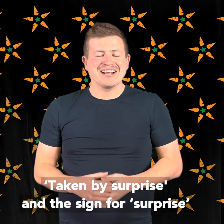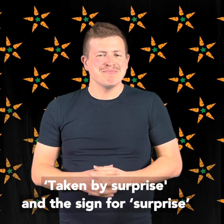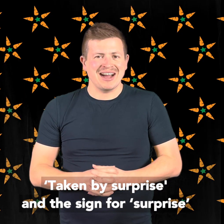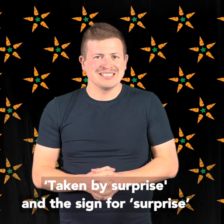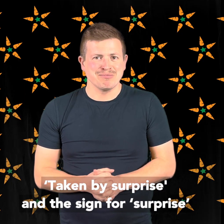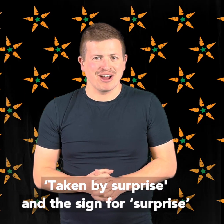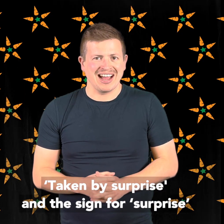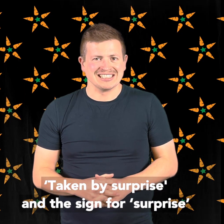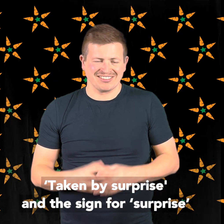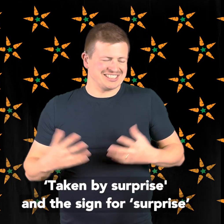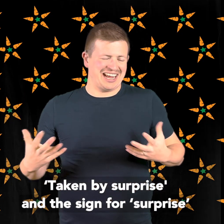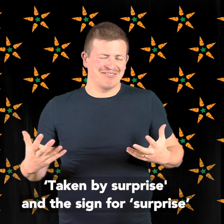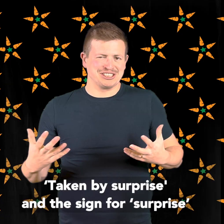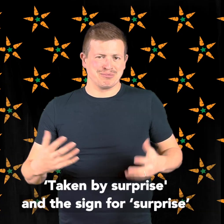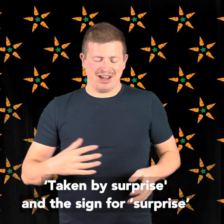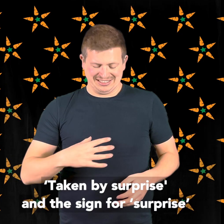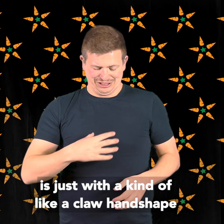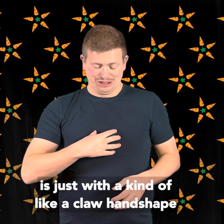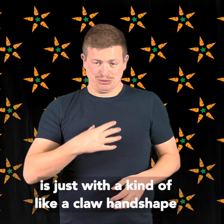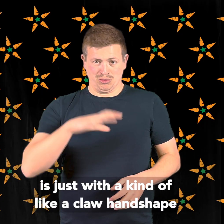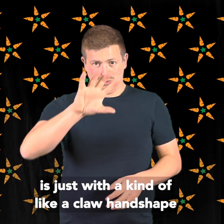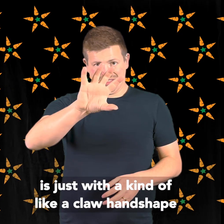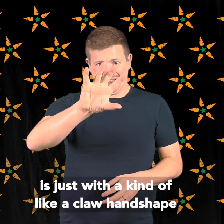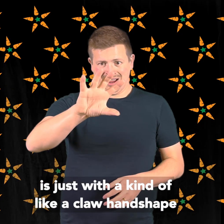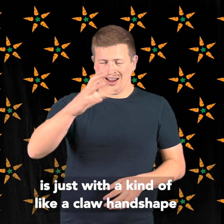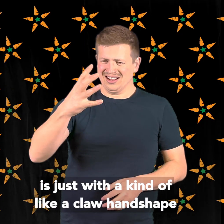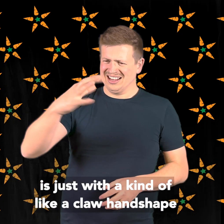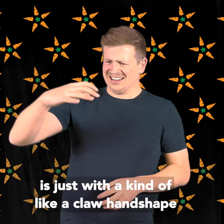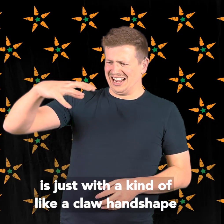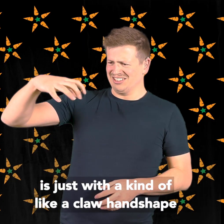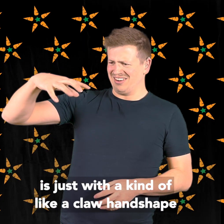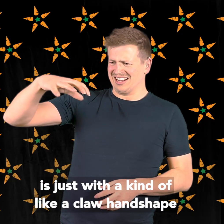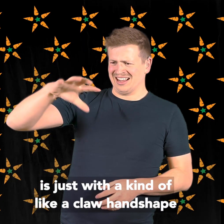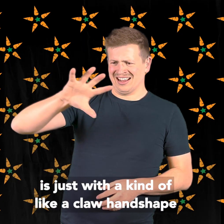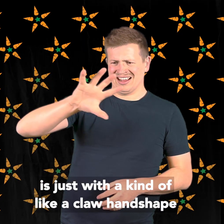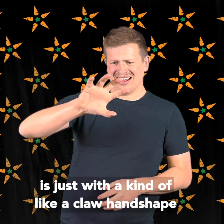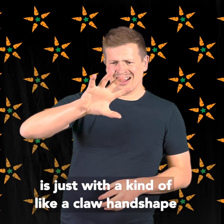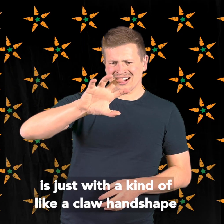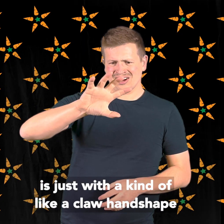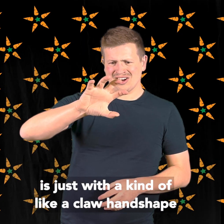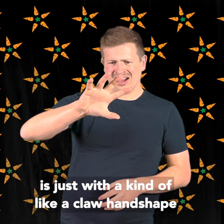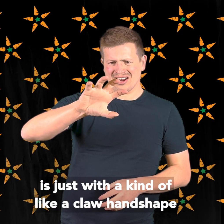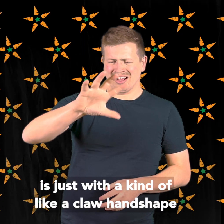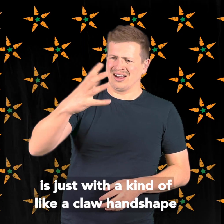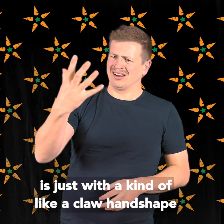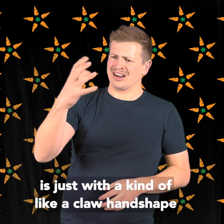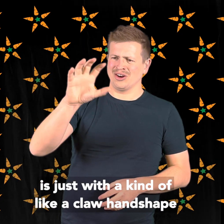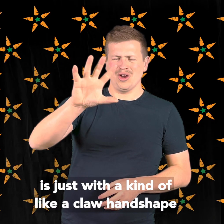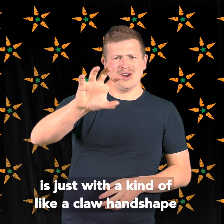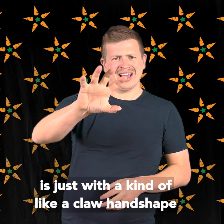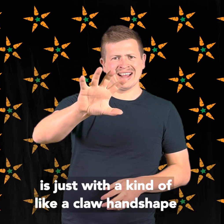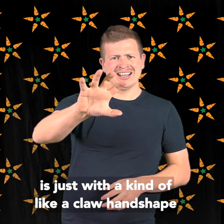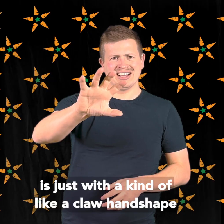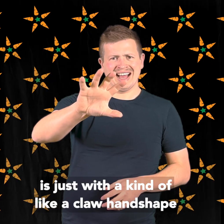by surprise. And the sign for surprise is just with kind of like a claw-like